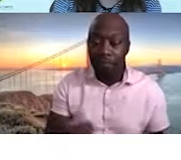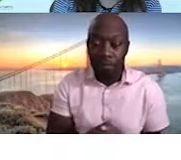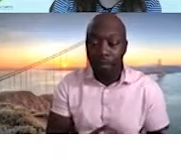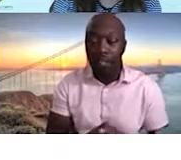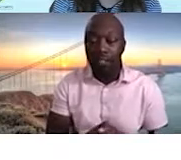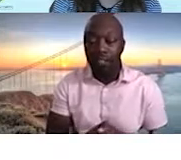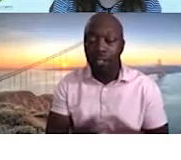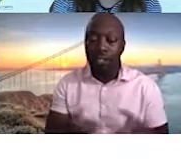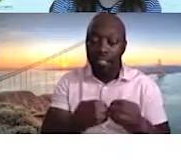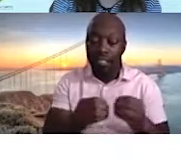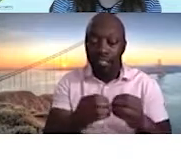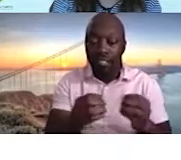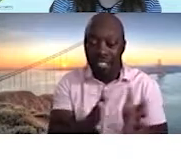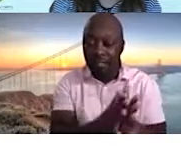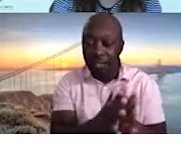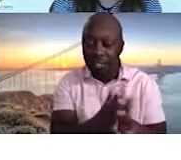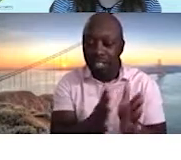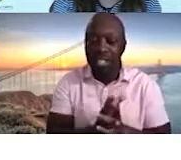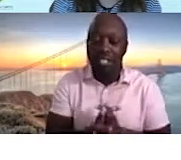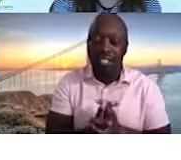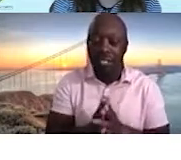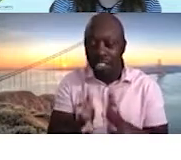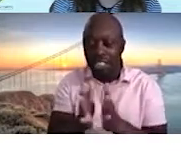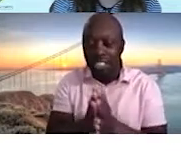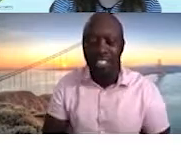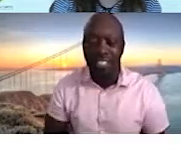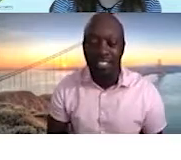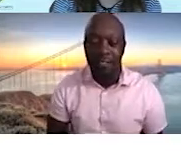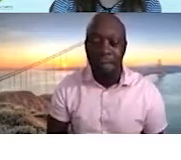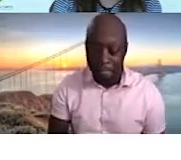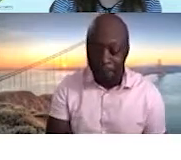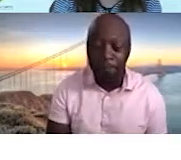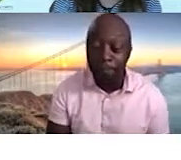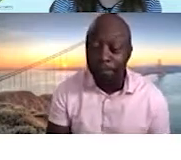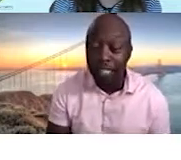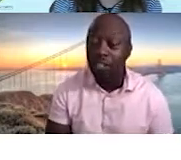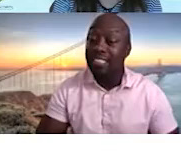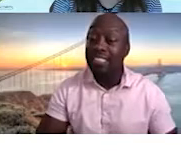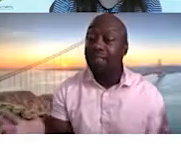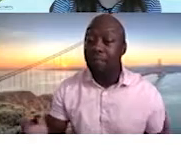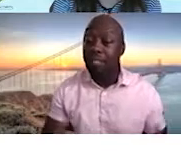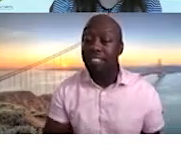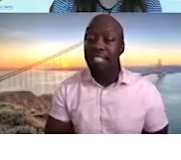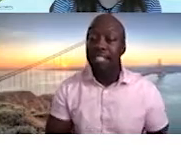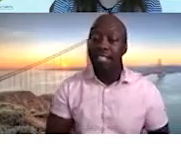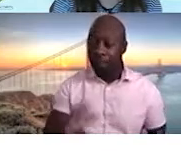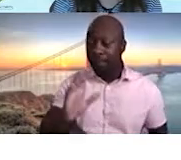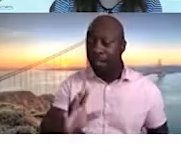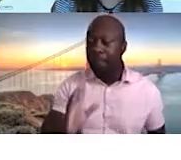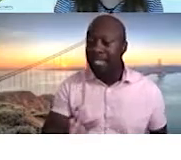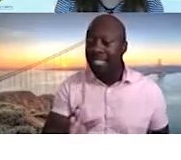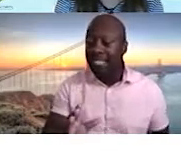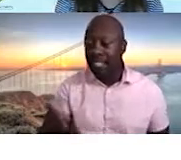some more. Oh, did this or she did this. So less than 5 minutes a day. I